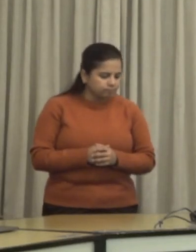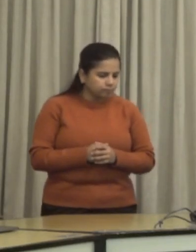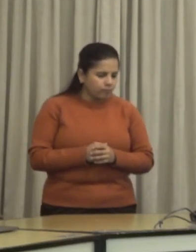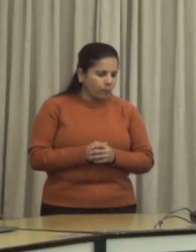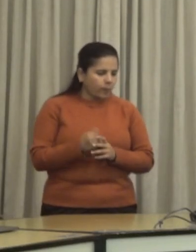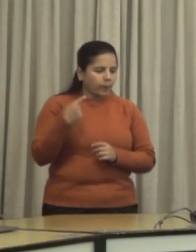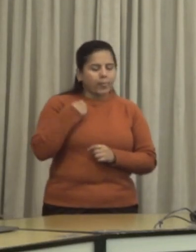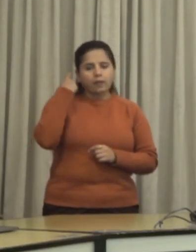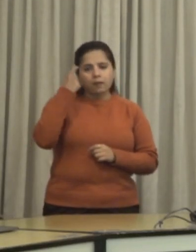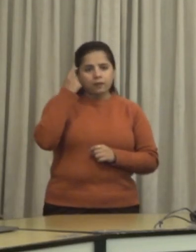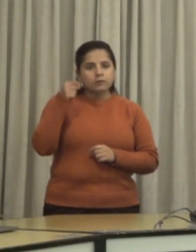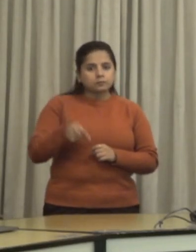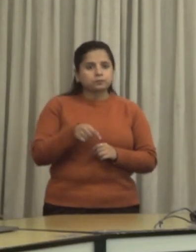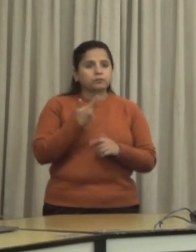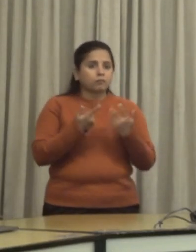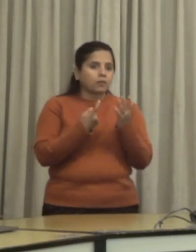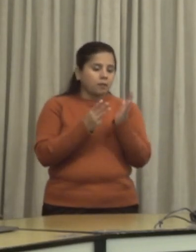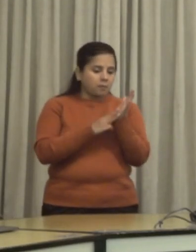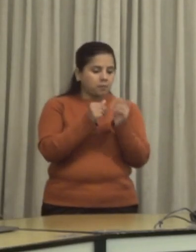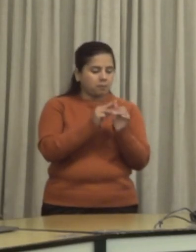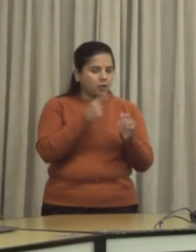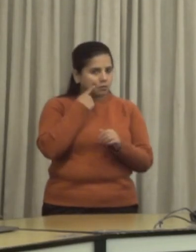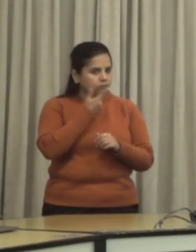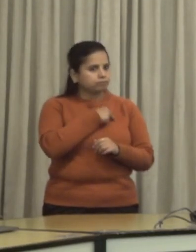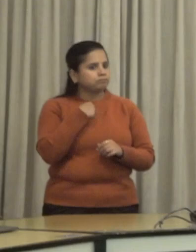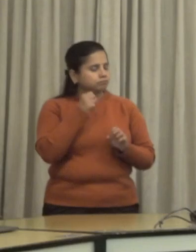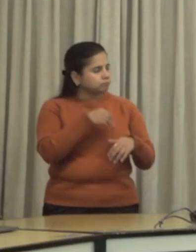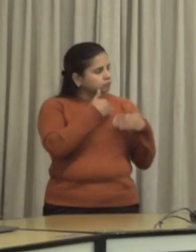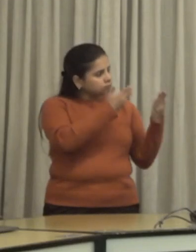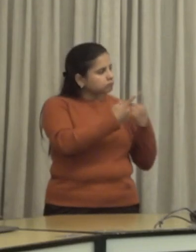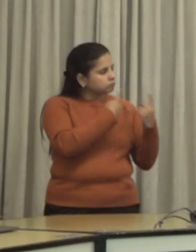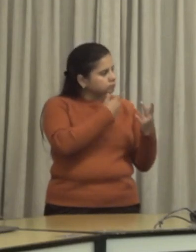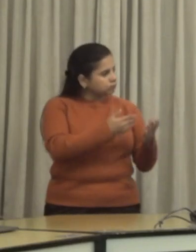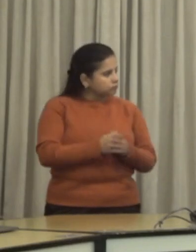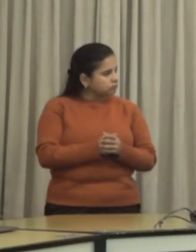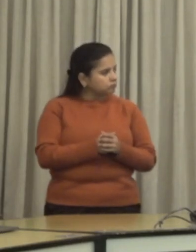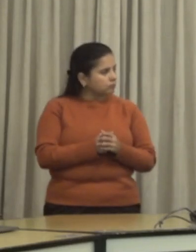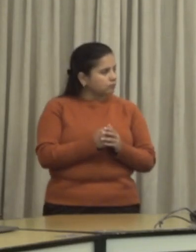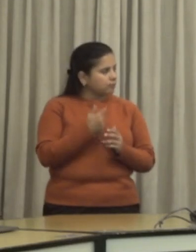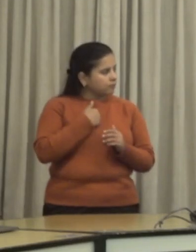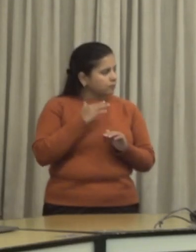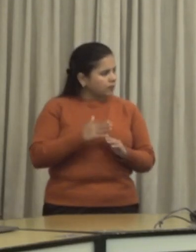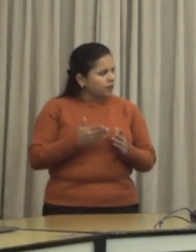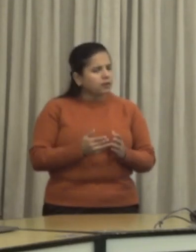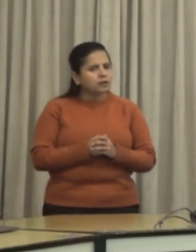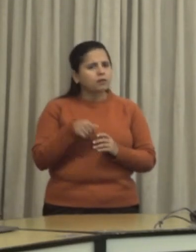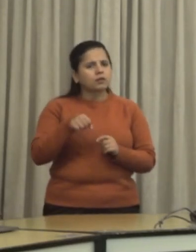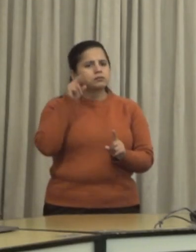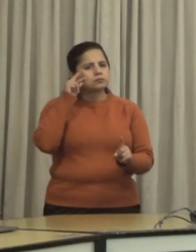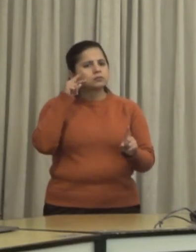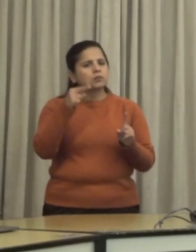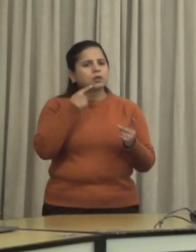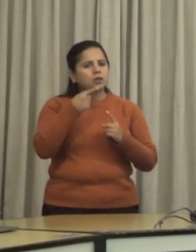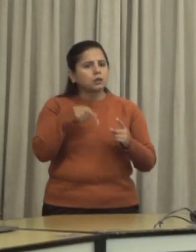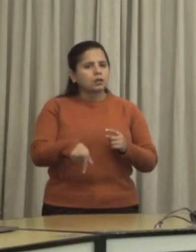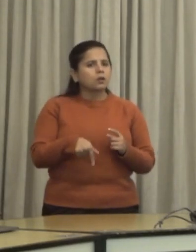I think, Dr. Mani, if I can turn to you now, this is, we have this perspective about